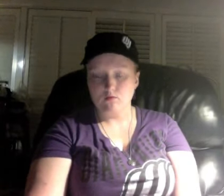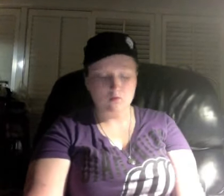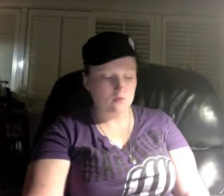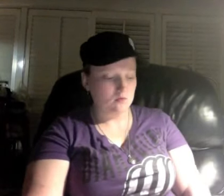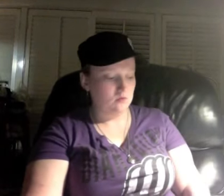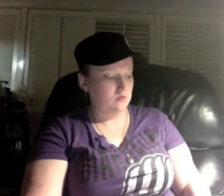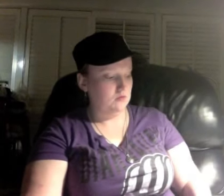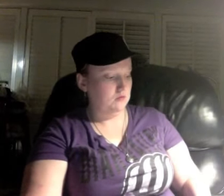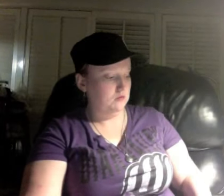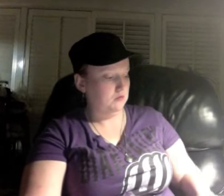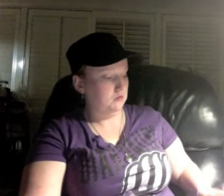understand what they're saying.